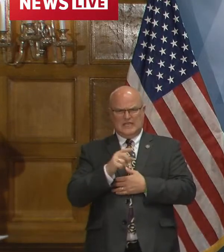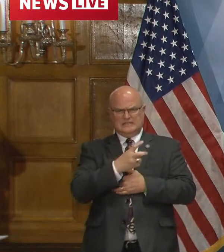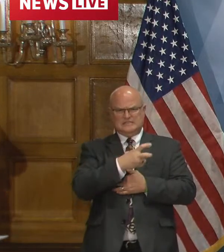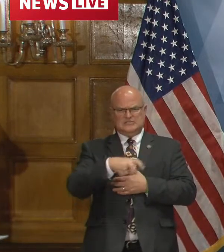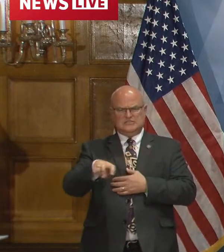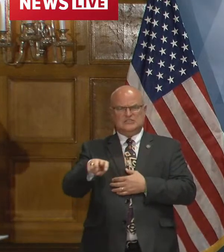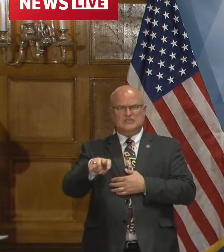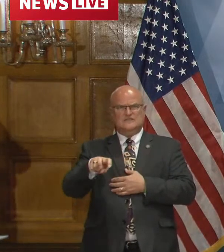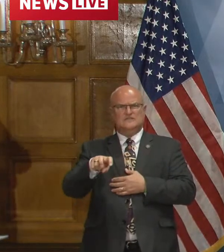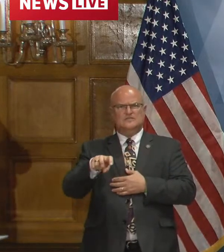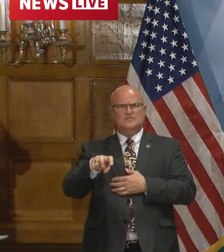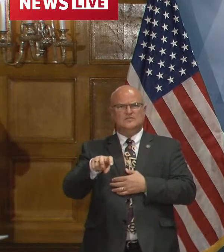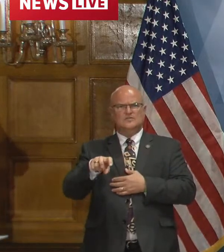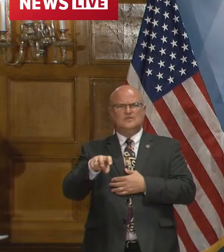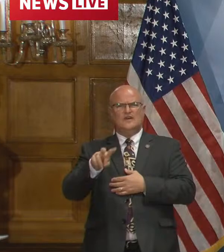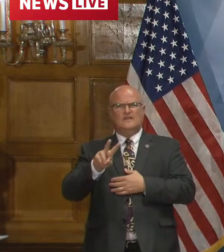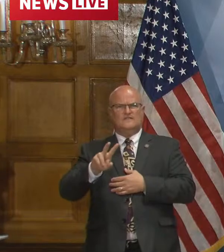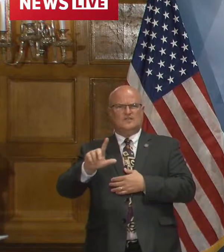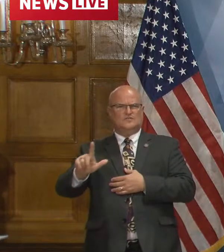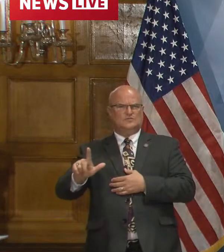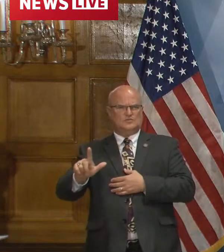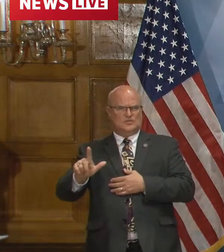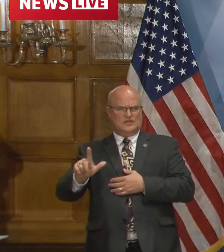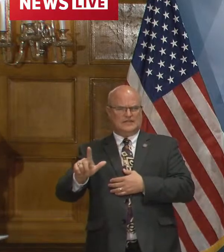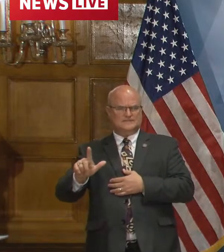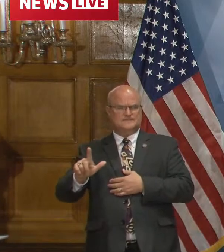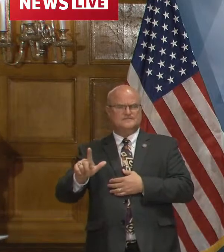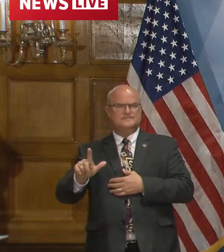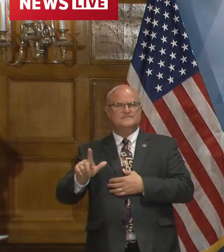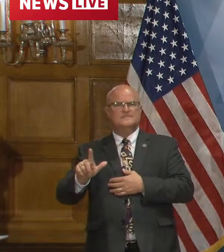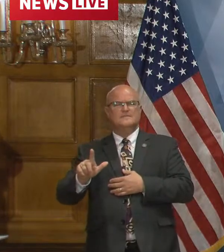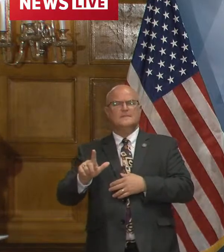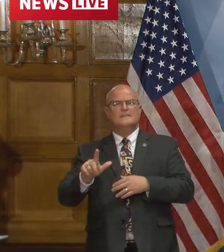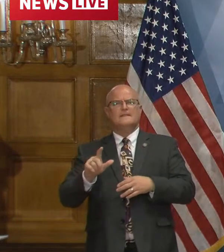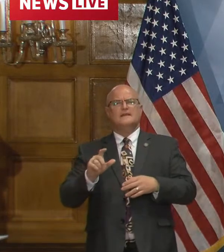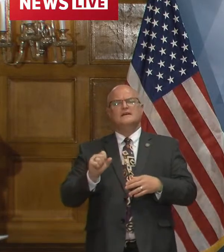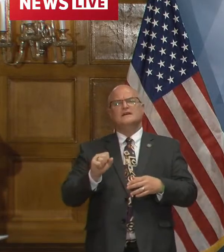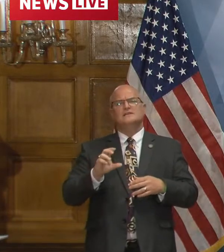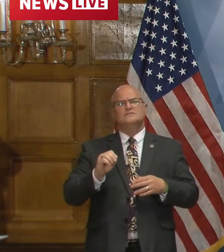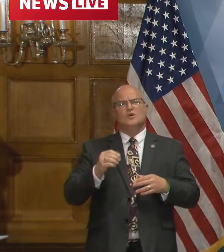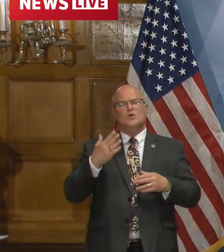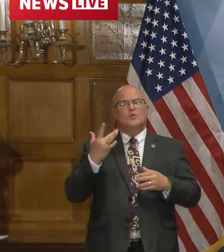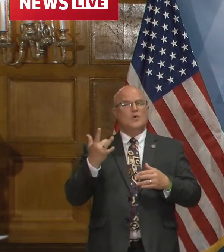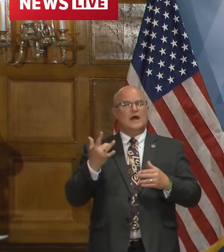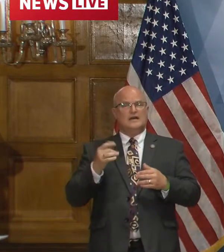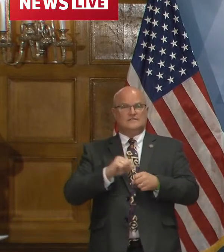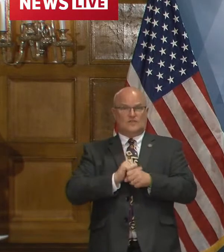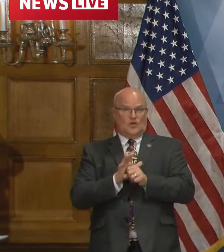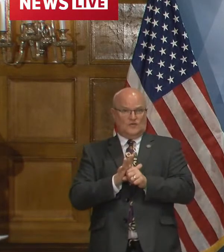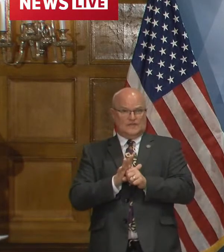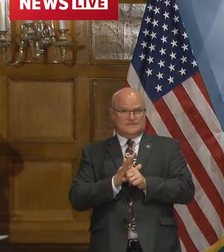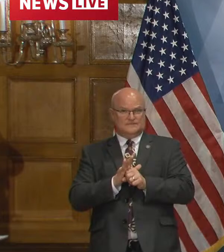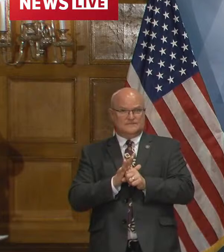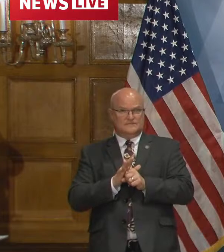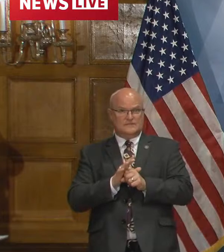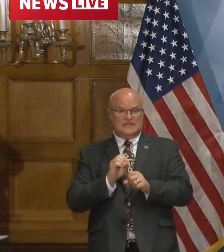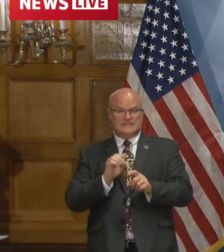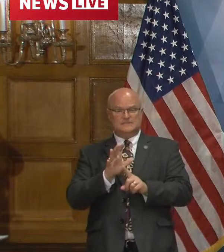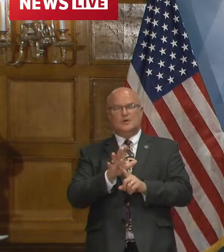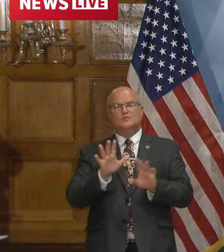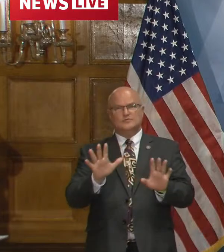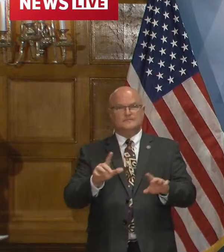shift to any type of modification of on-site instruction because of COVID